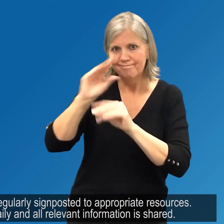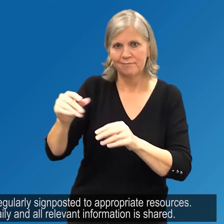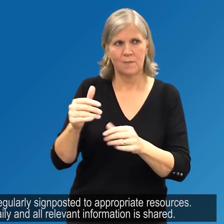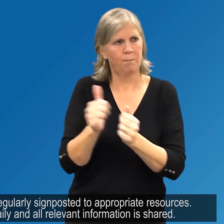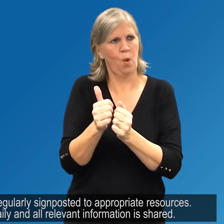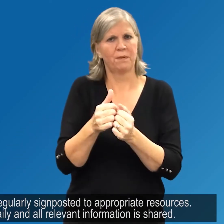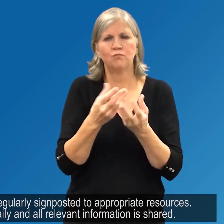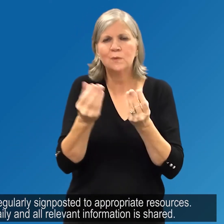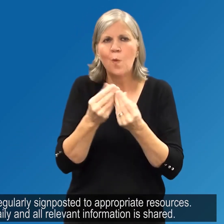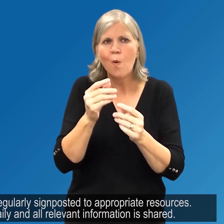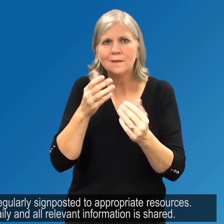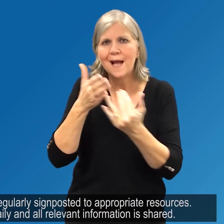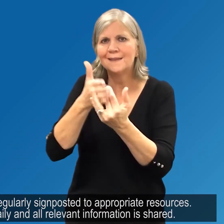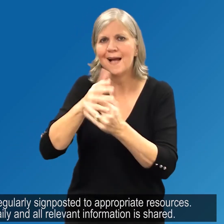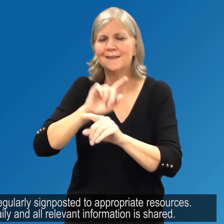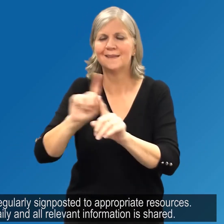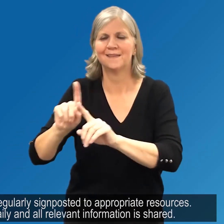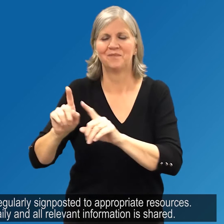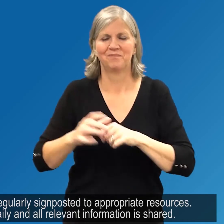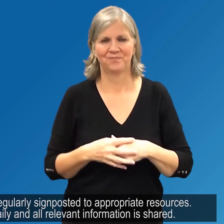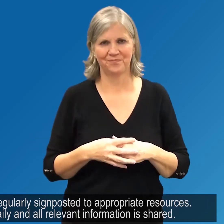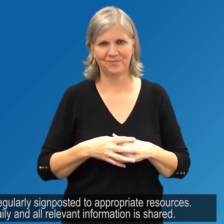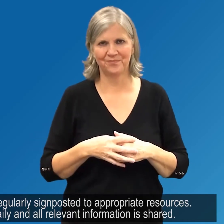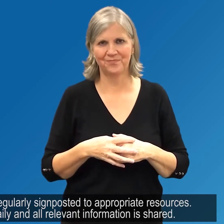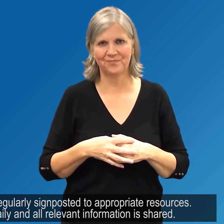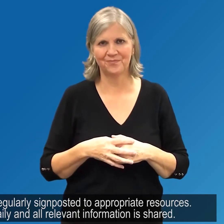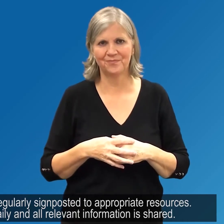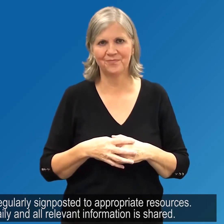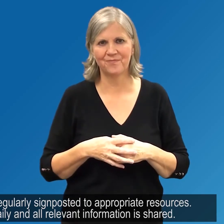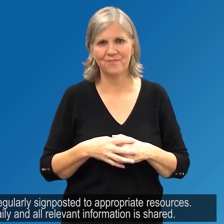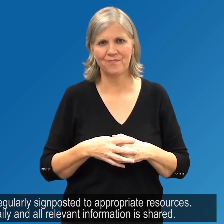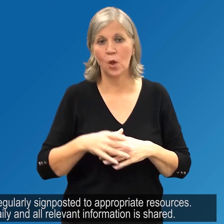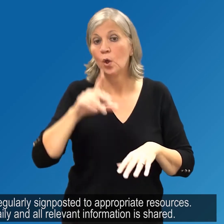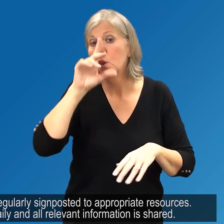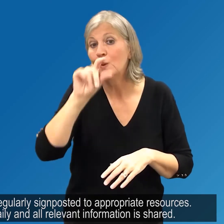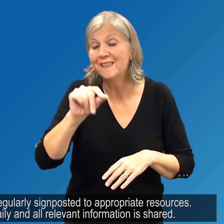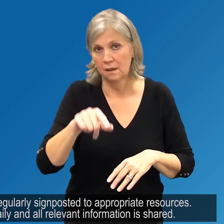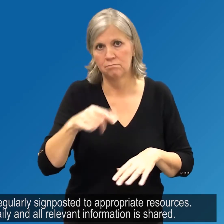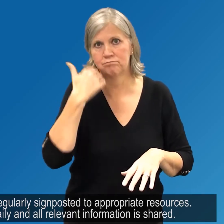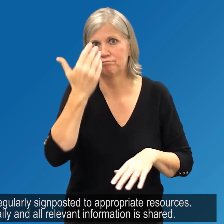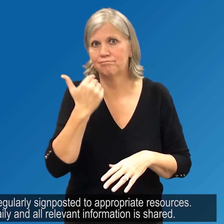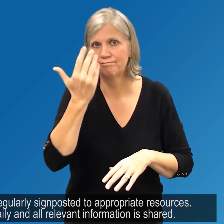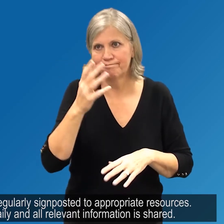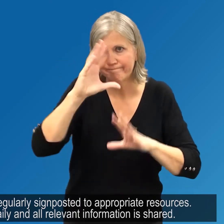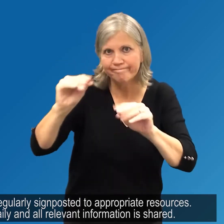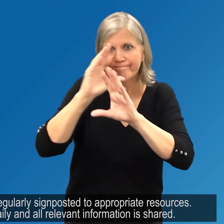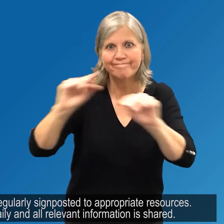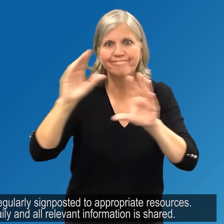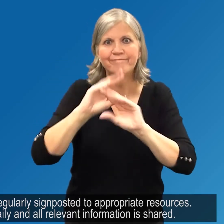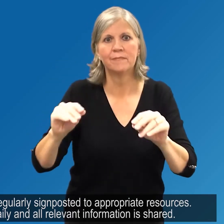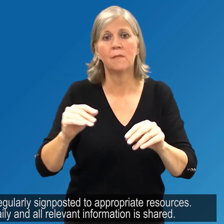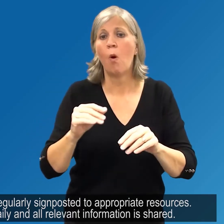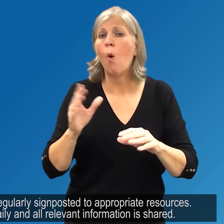Family/pupils are regularly signposted to appropriate resources. Twitter is used daily and all relevant information is